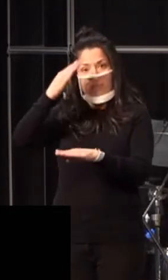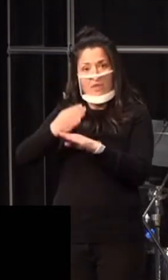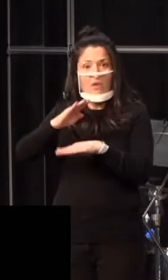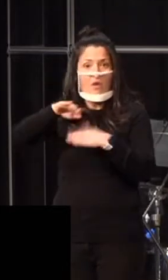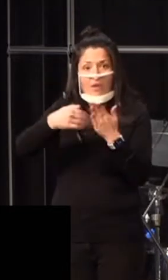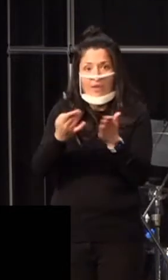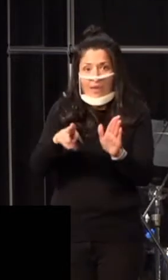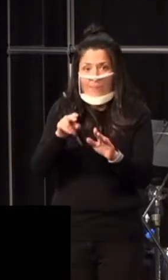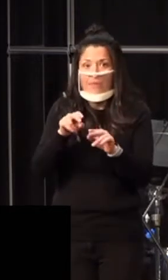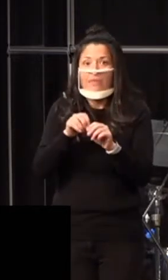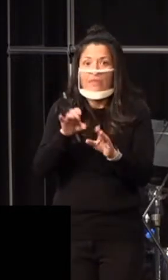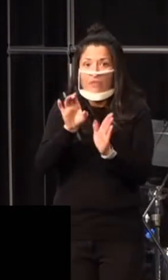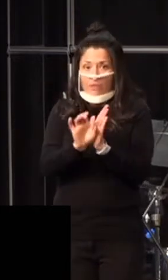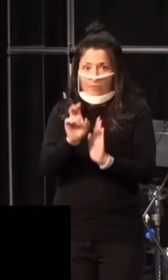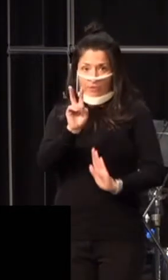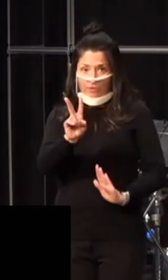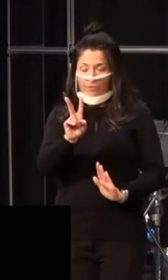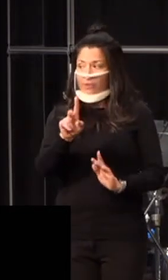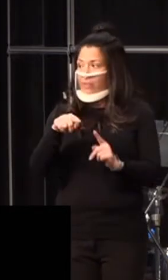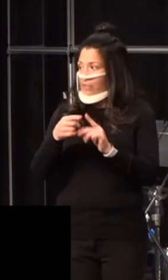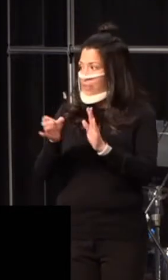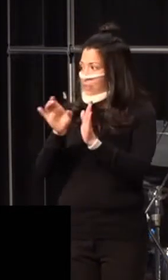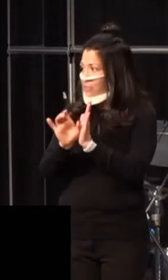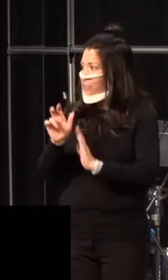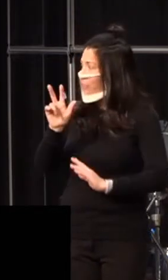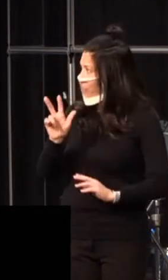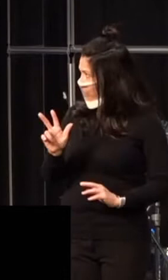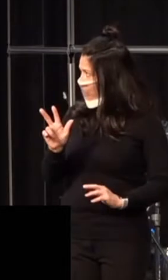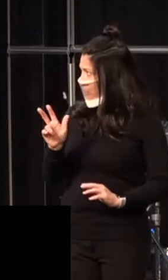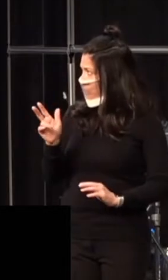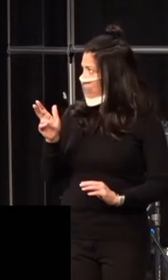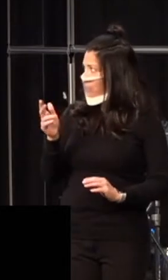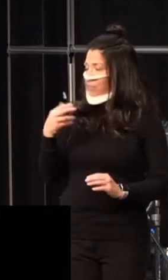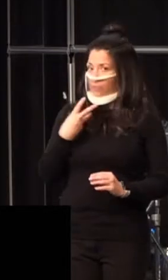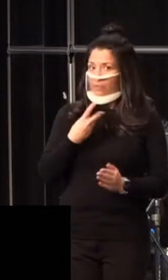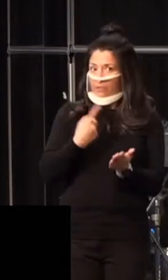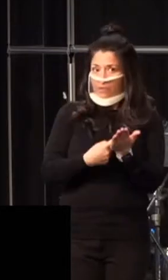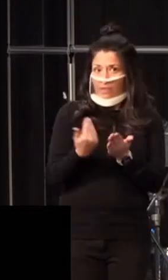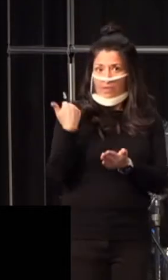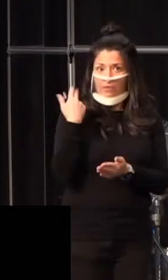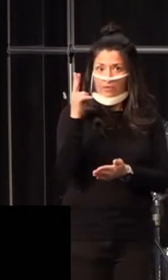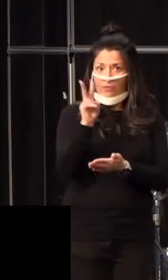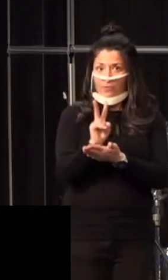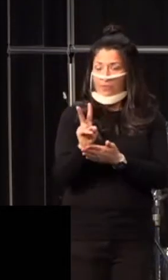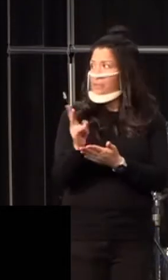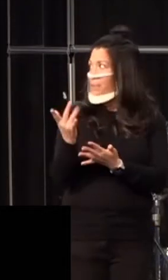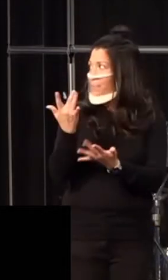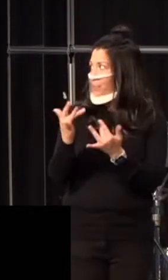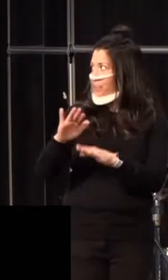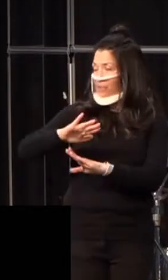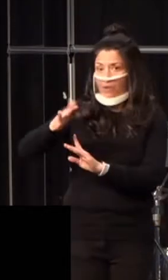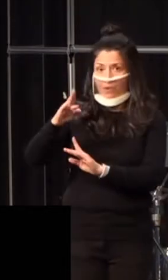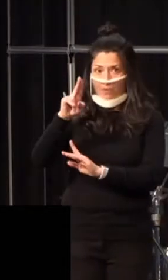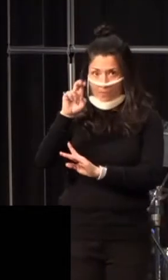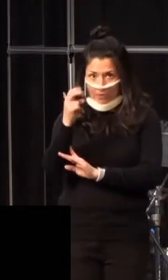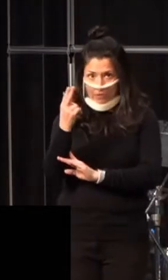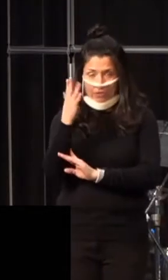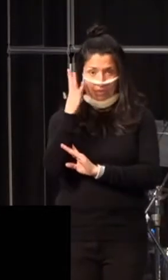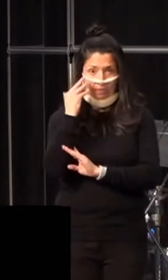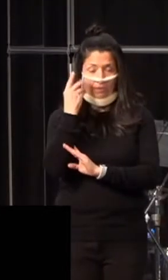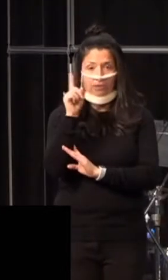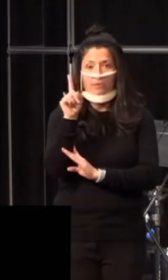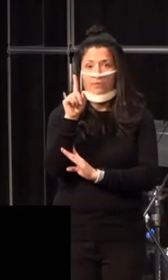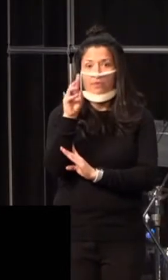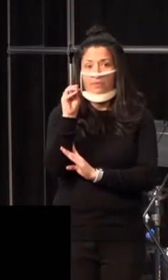2. Then in chapter 3, we've covered this the past 2 weeks. You have the burning bush experience where